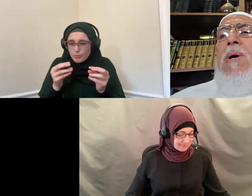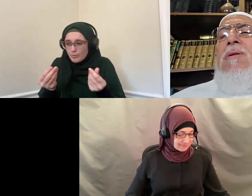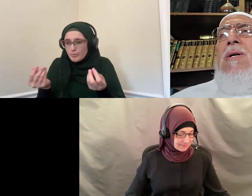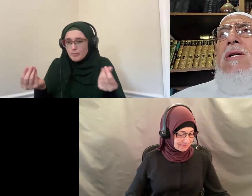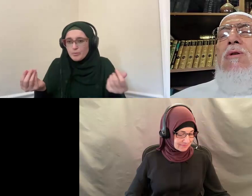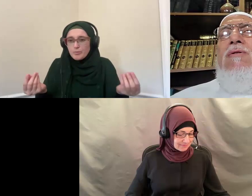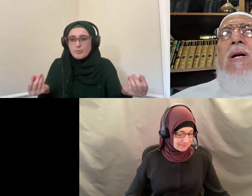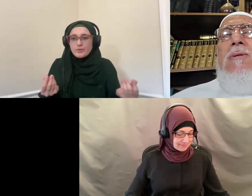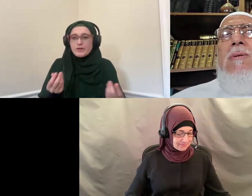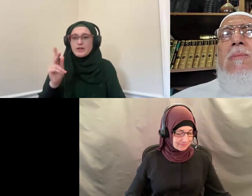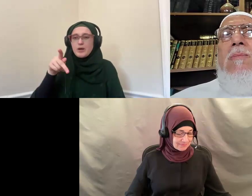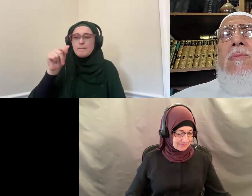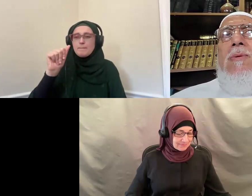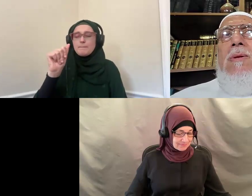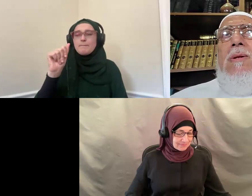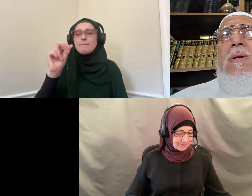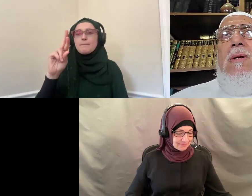scattered particles of dust.